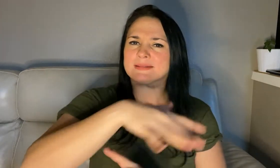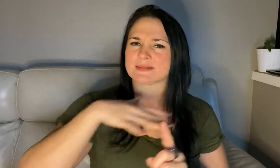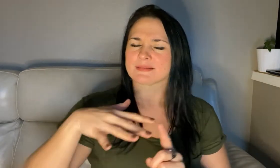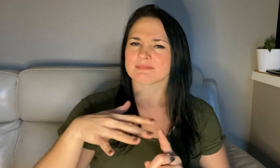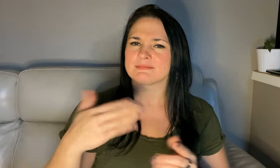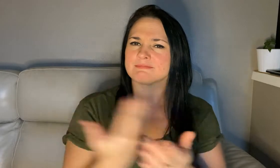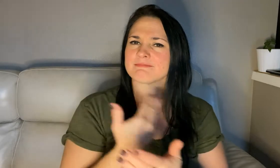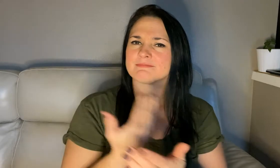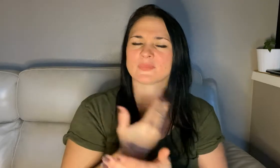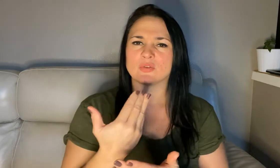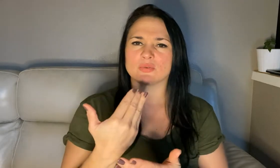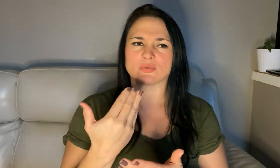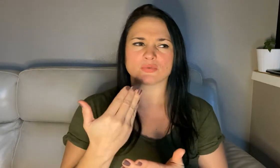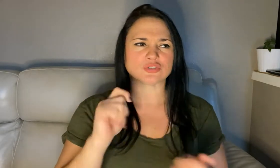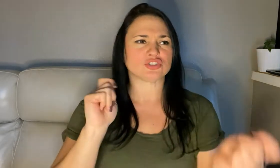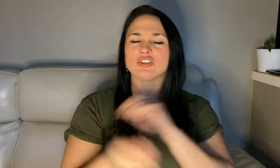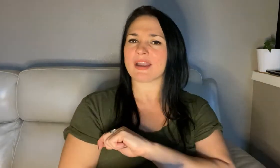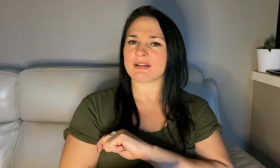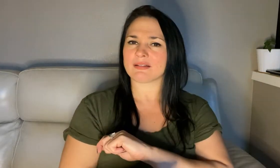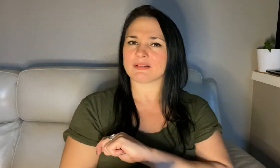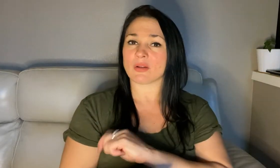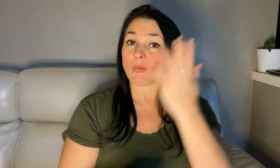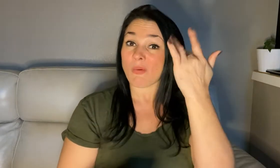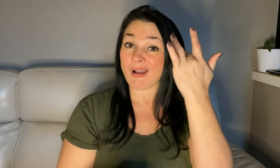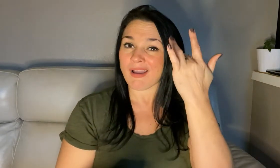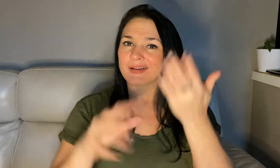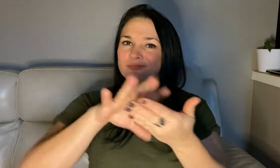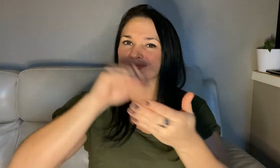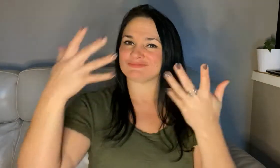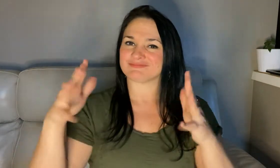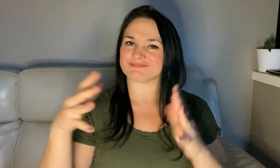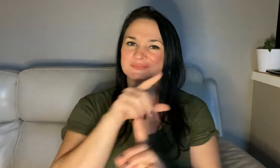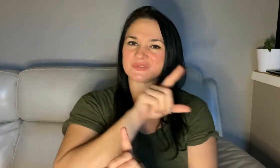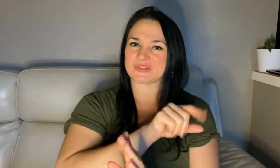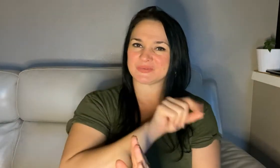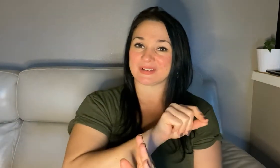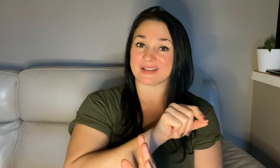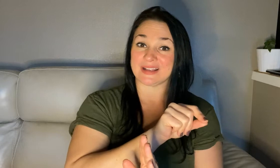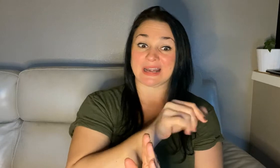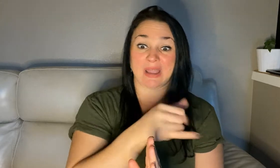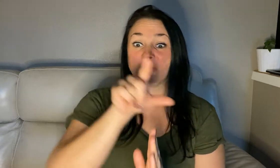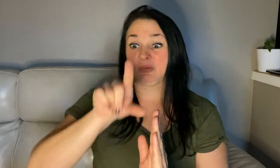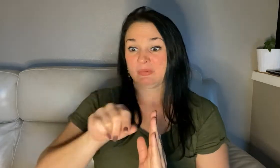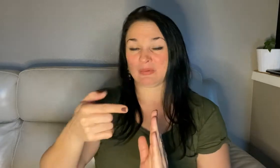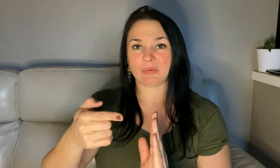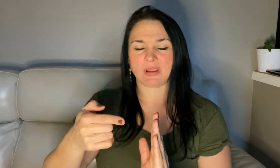you? Who are you? What's the environment? What's the change? Because you've learned from 2020, and now